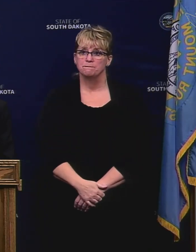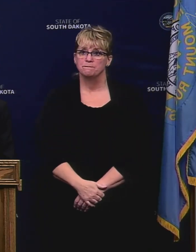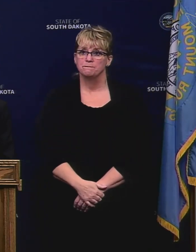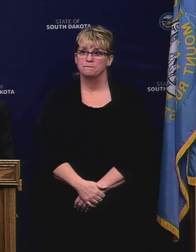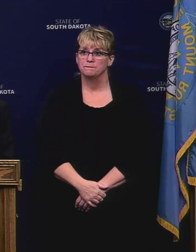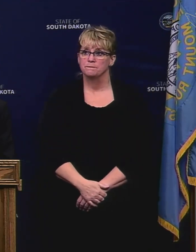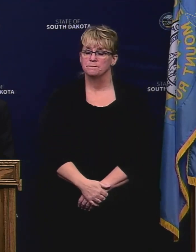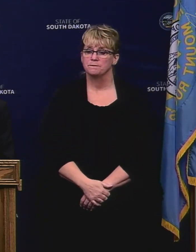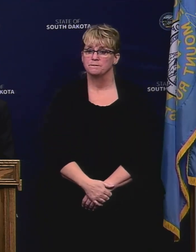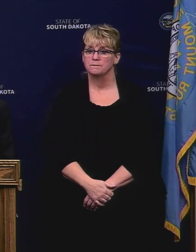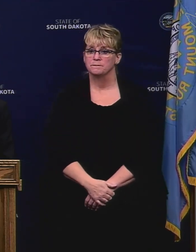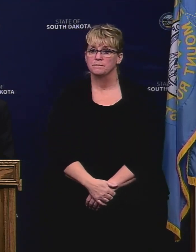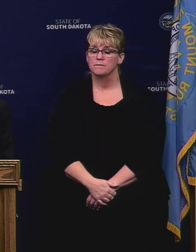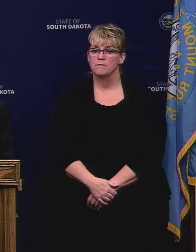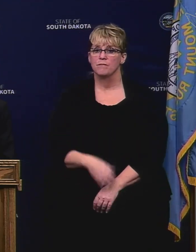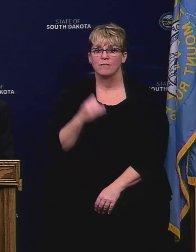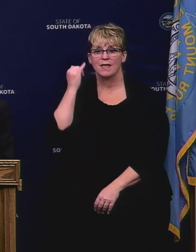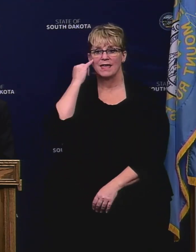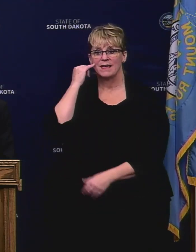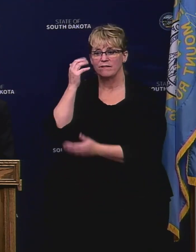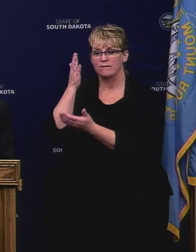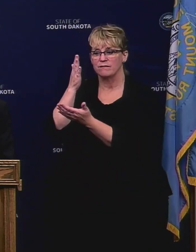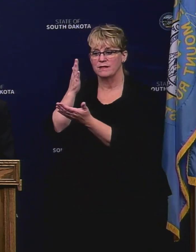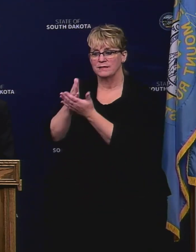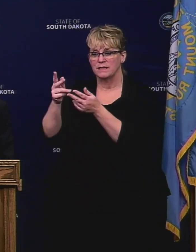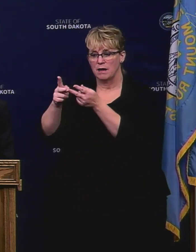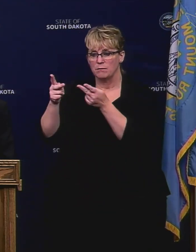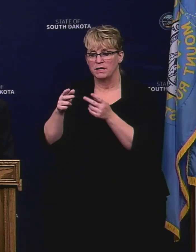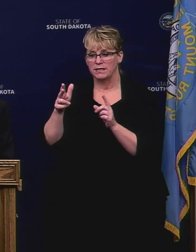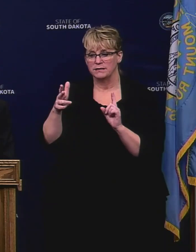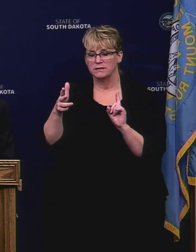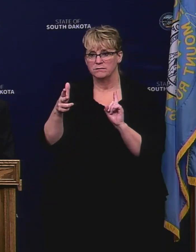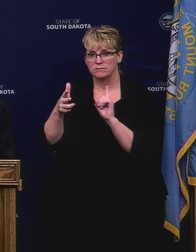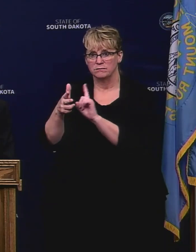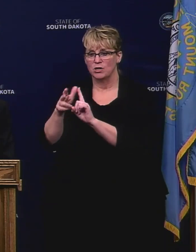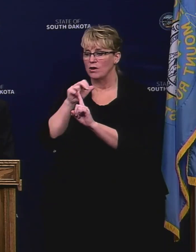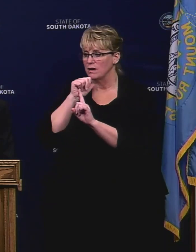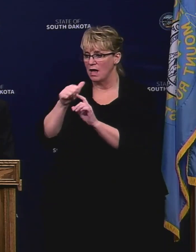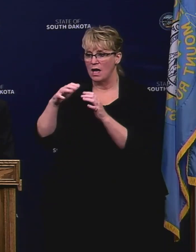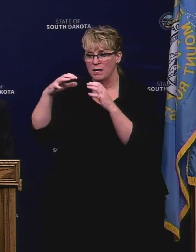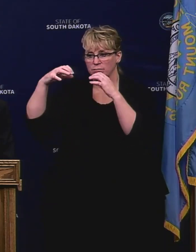If the road checkpoints aren't removed from federal